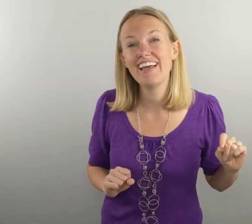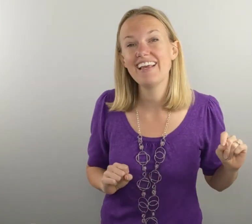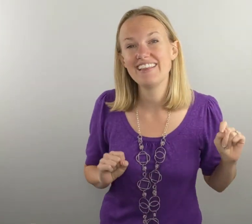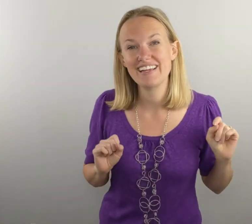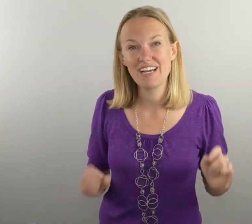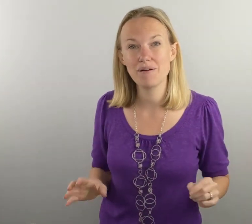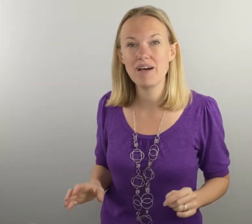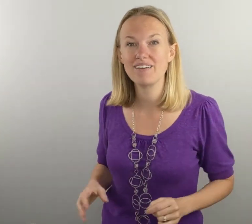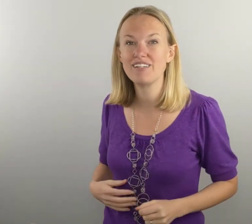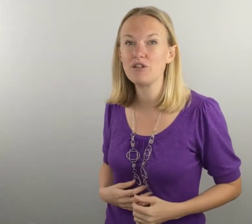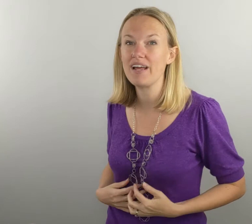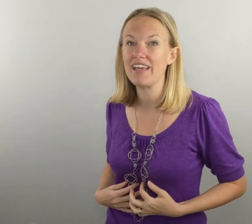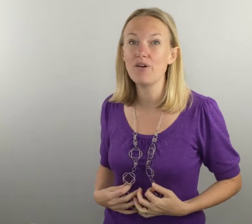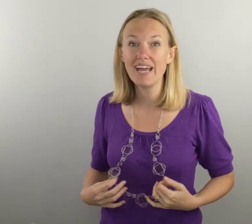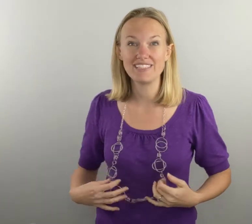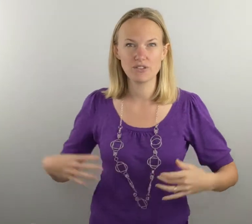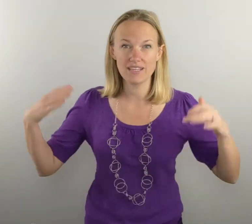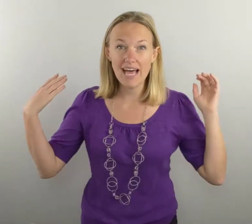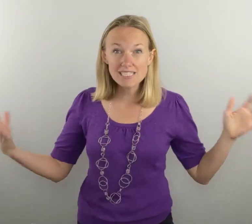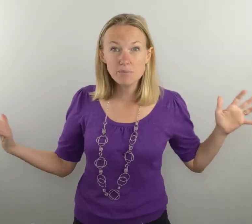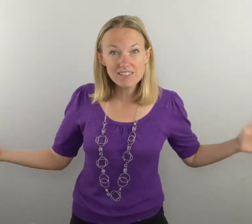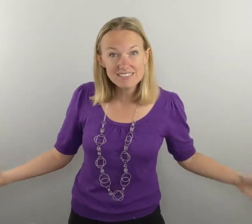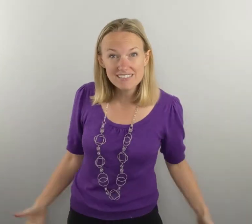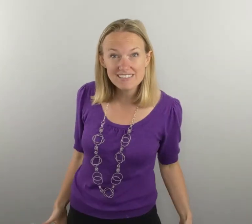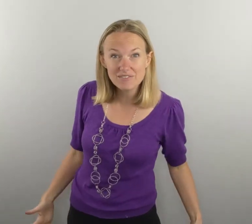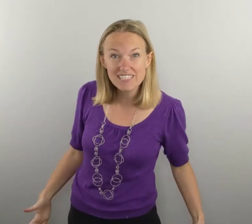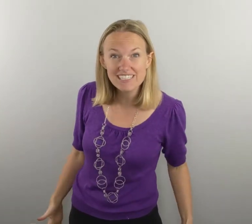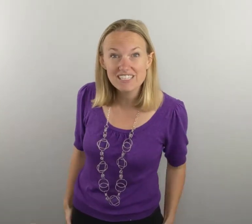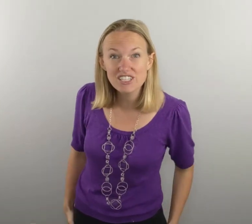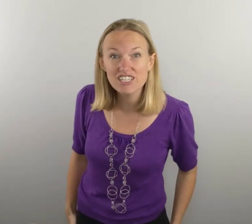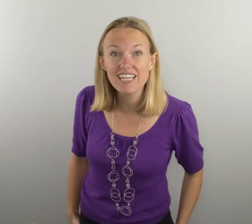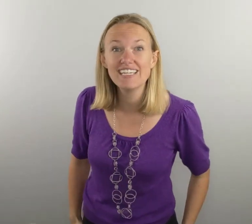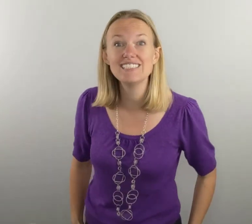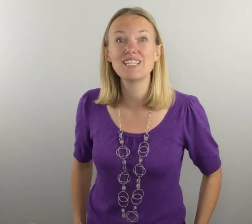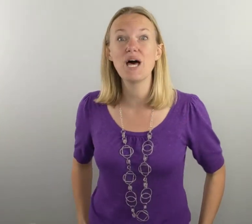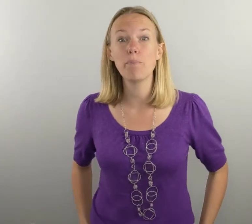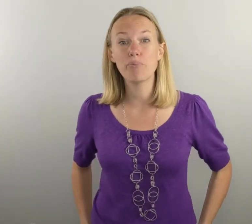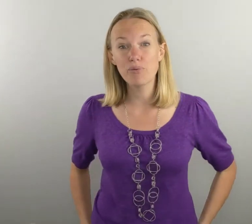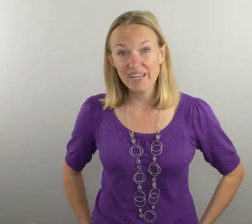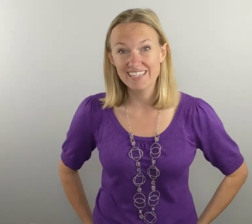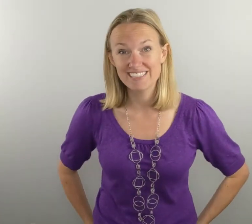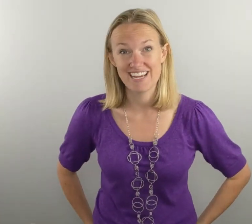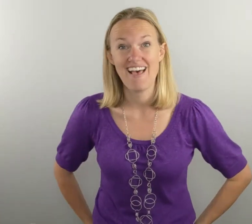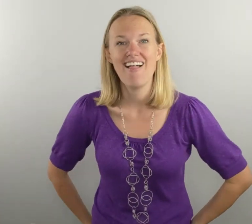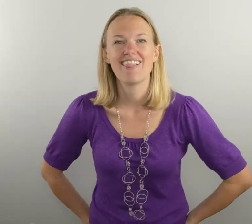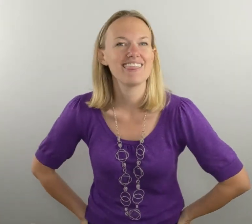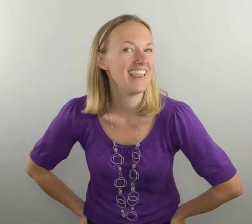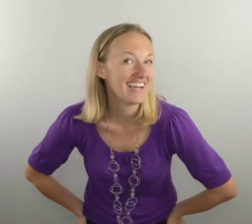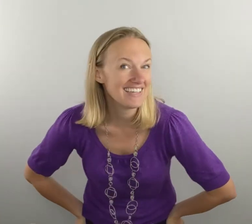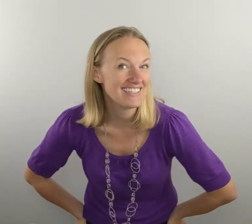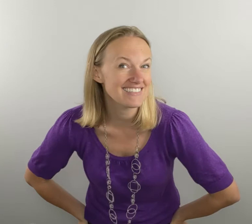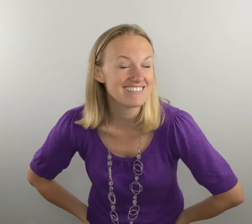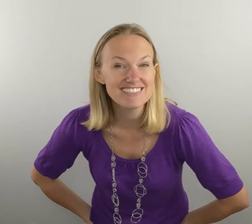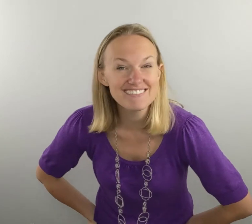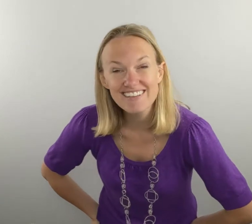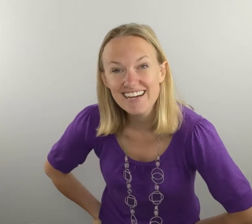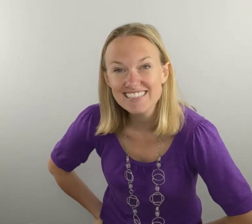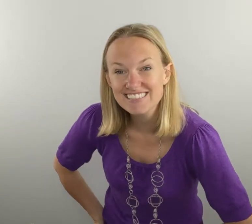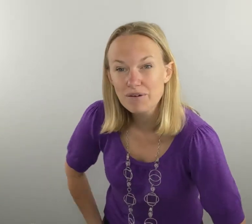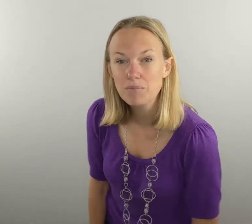and then come back when you're ready. Okay, so the last part of the song that we need to learn is the bridge. Luckily, it's only 2 lines that